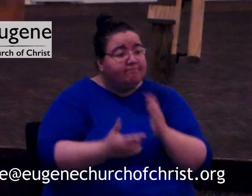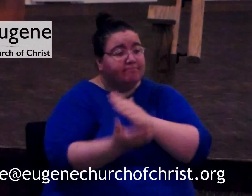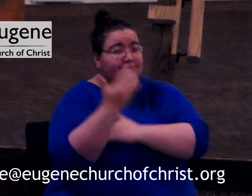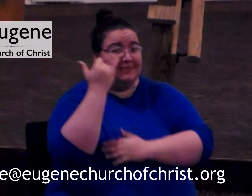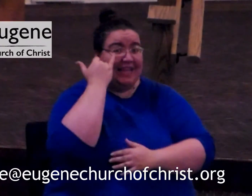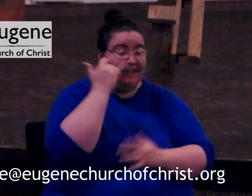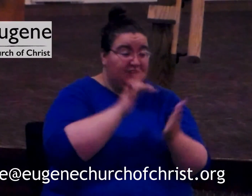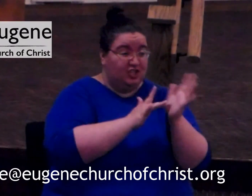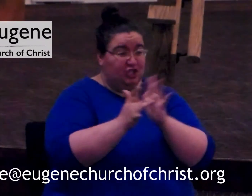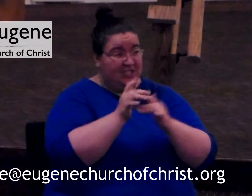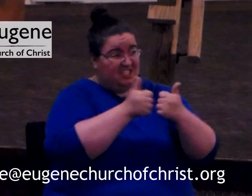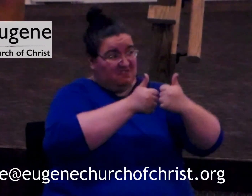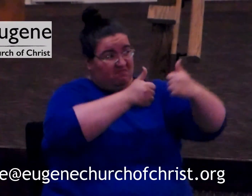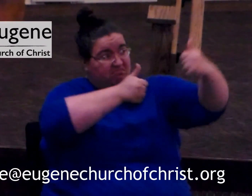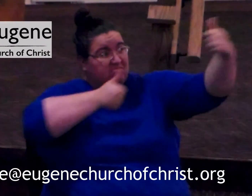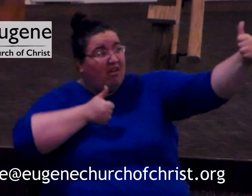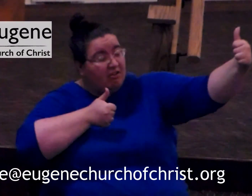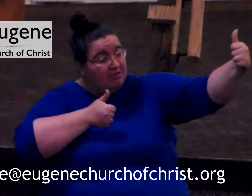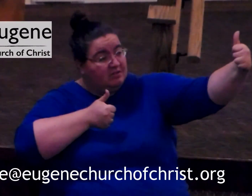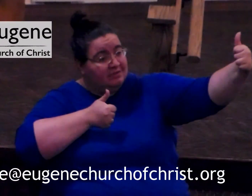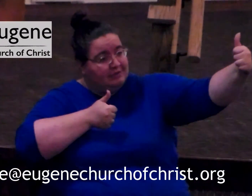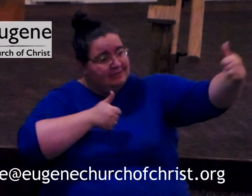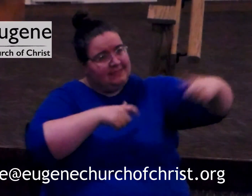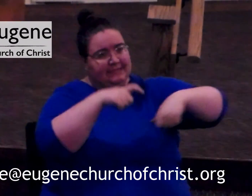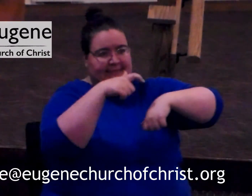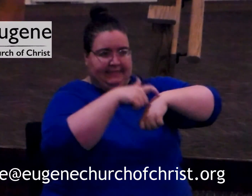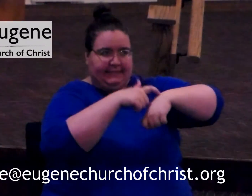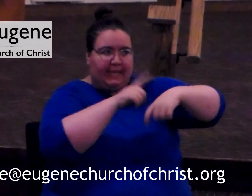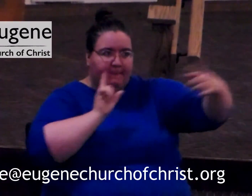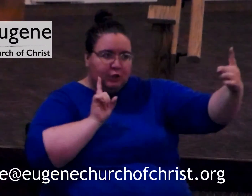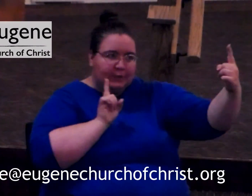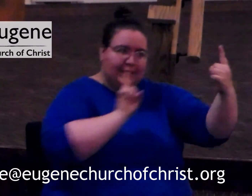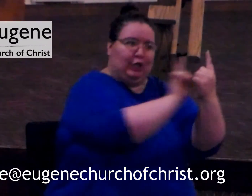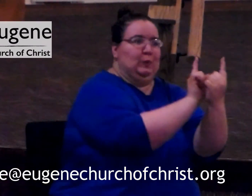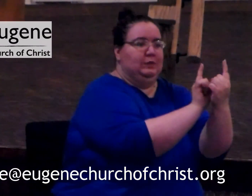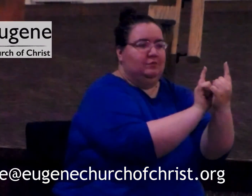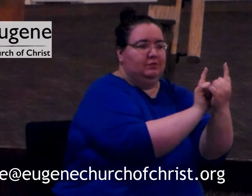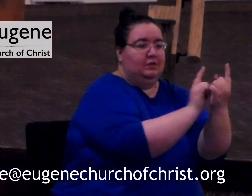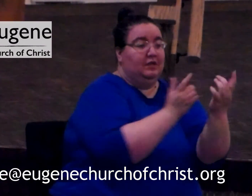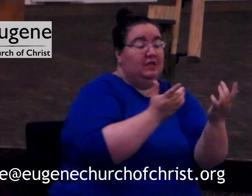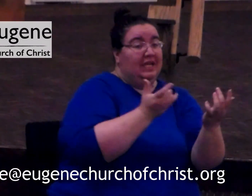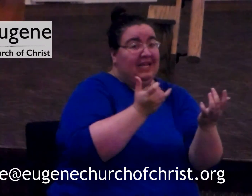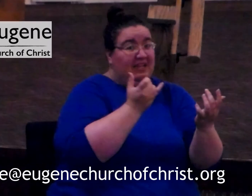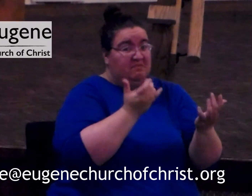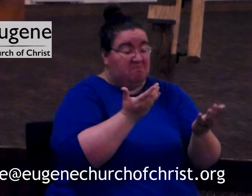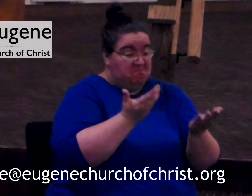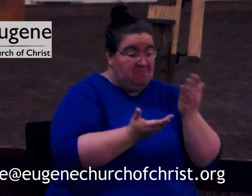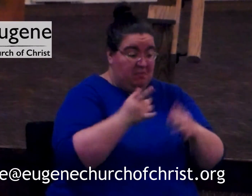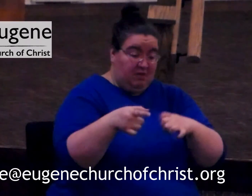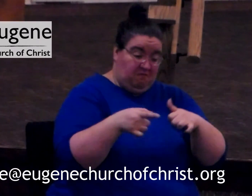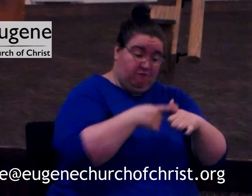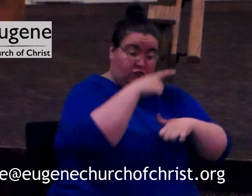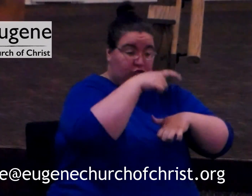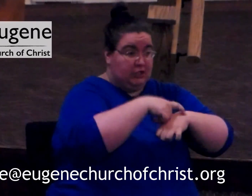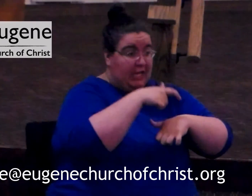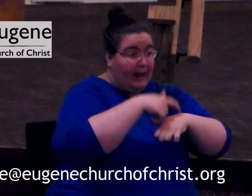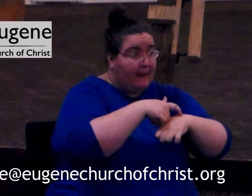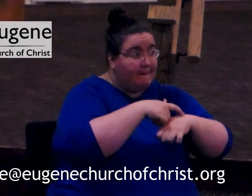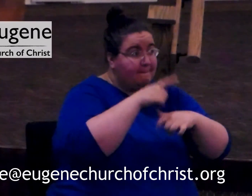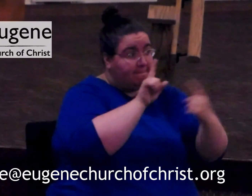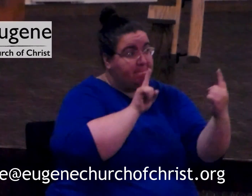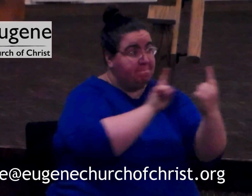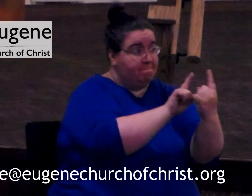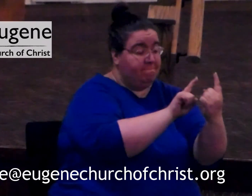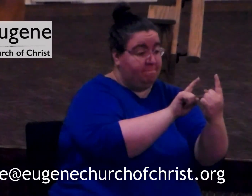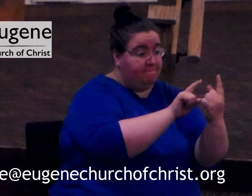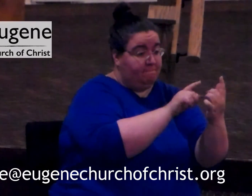closer. Whether it's through baptism and taking him on for the first time, or whether you need to get things back in order